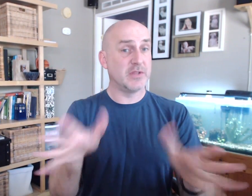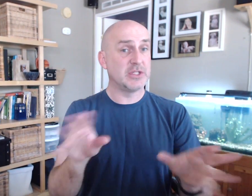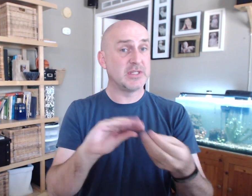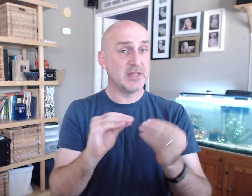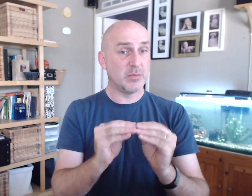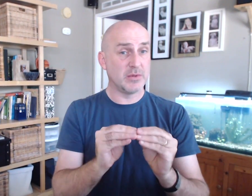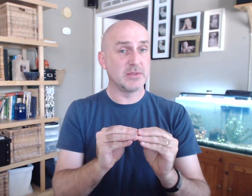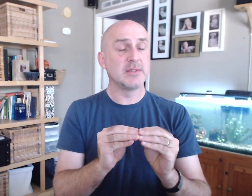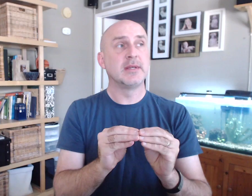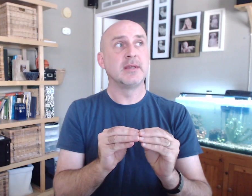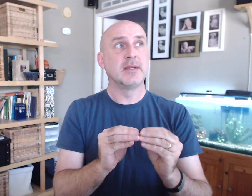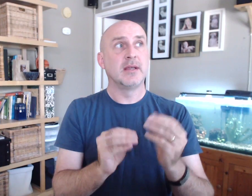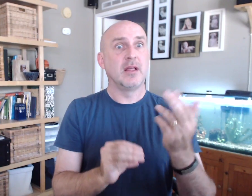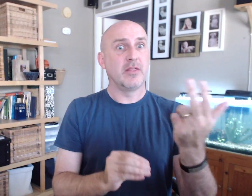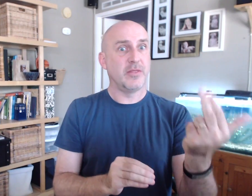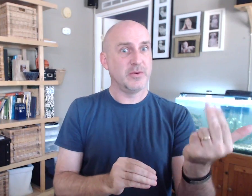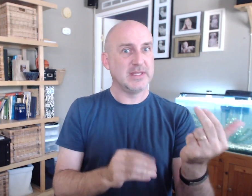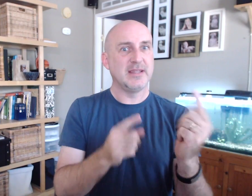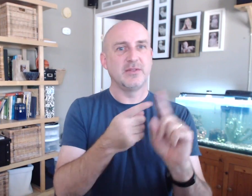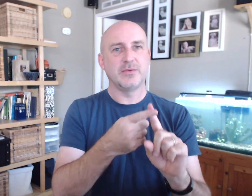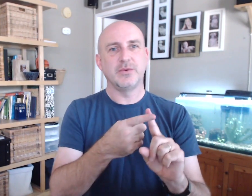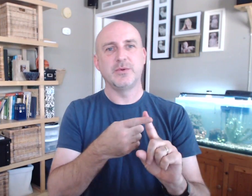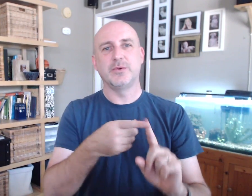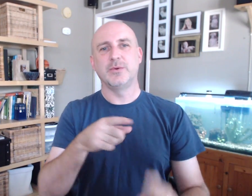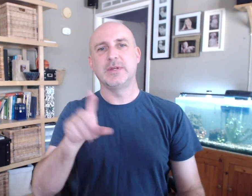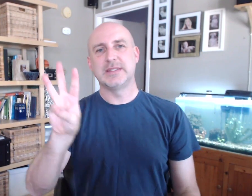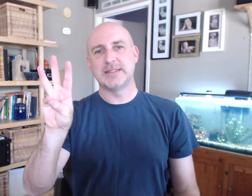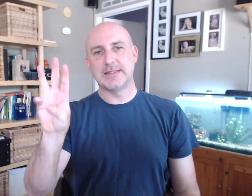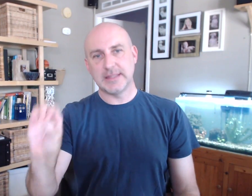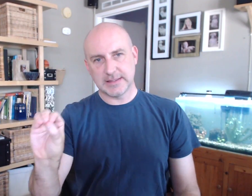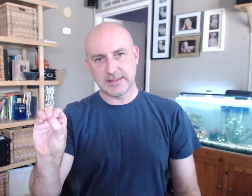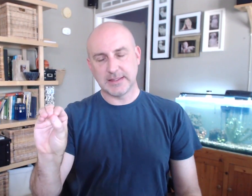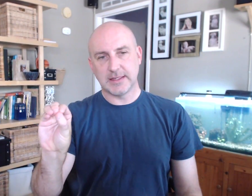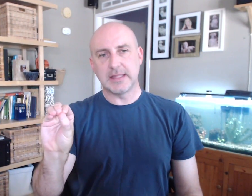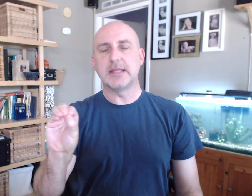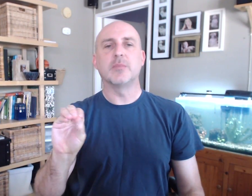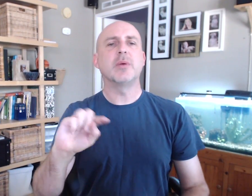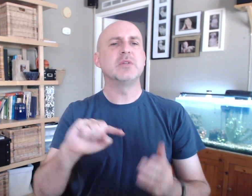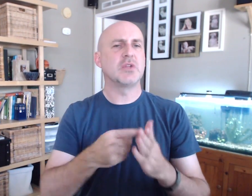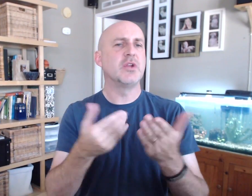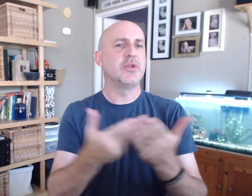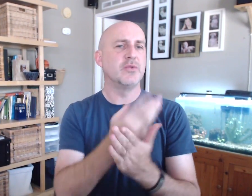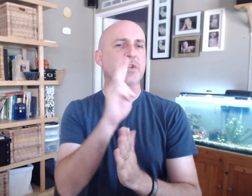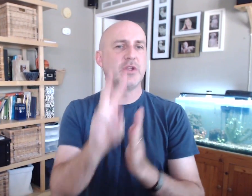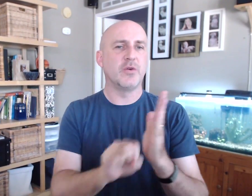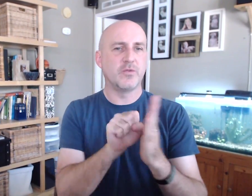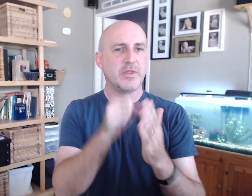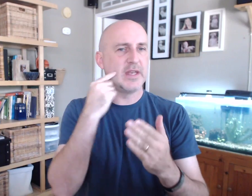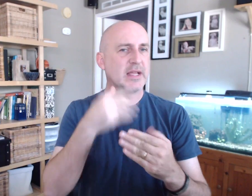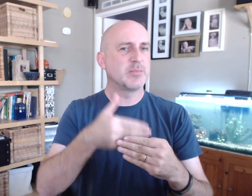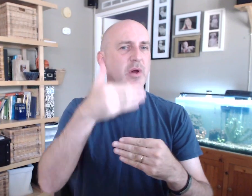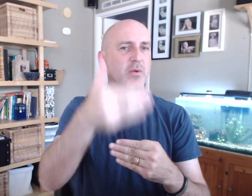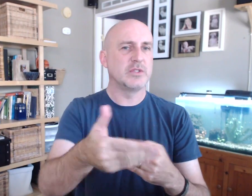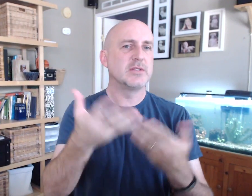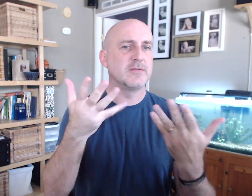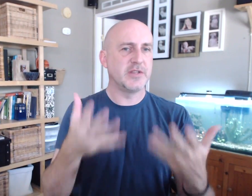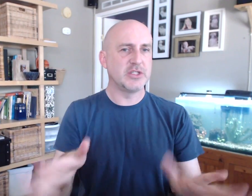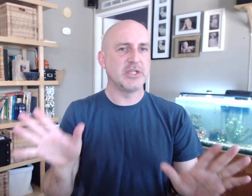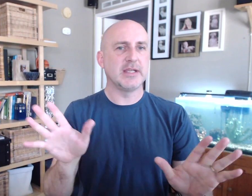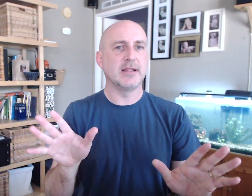the numbers 13 through 60, and then I'll probably start a new video for the next part, which is finishing like